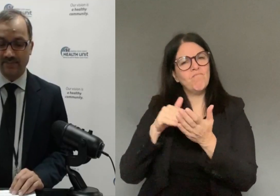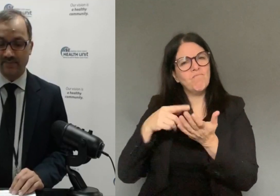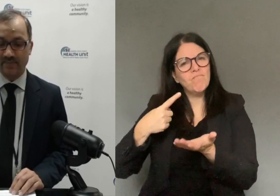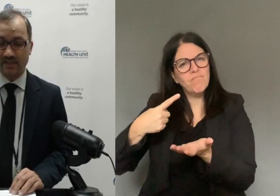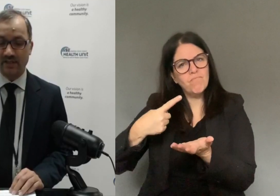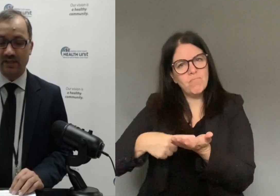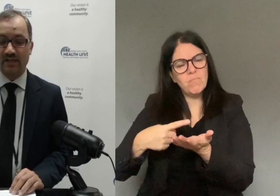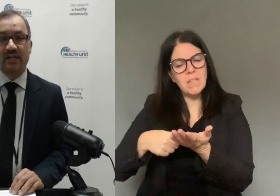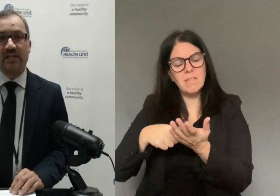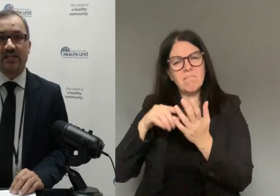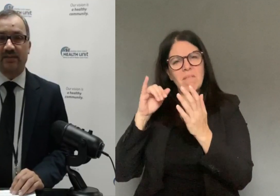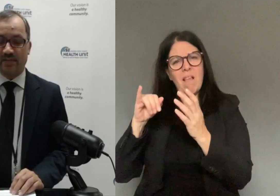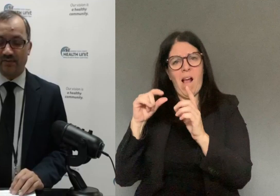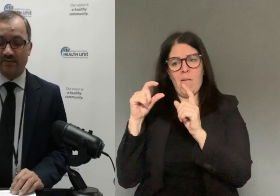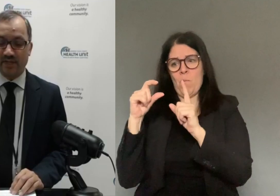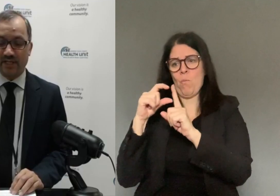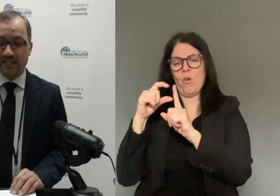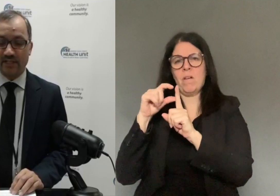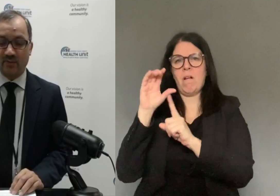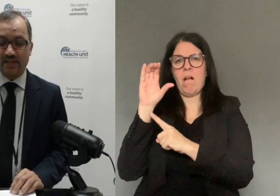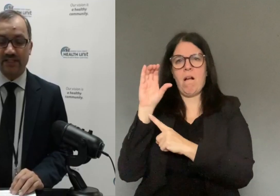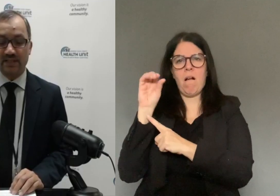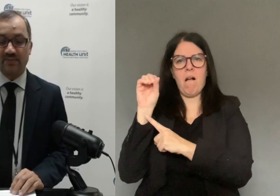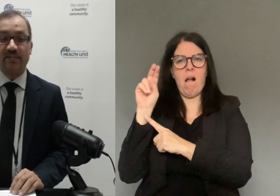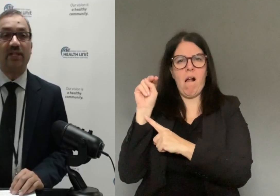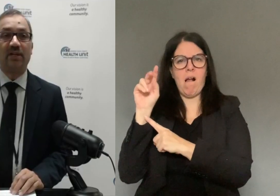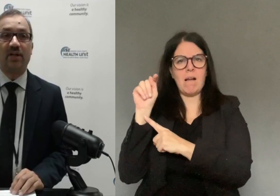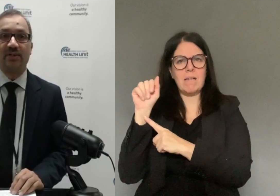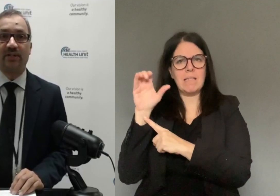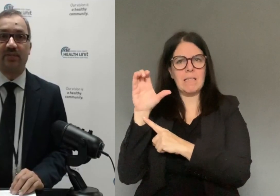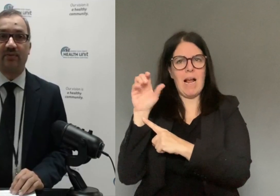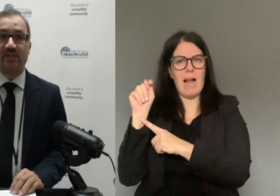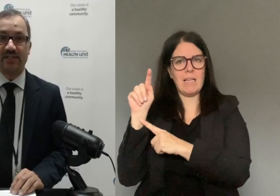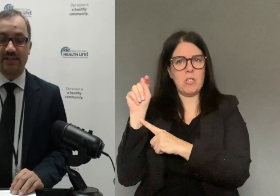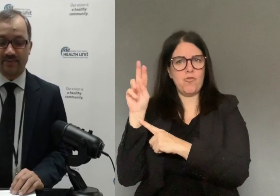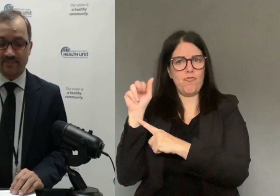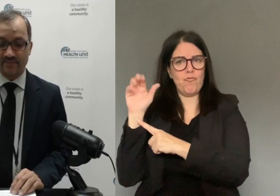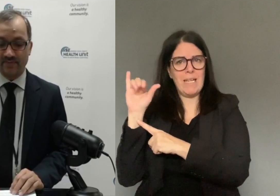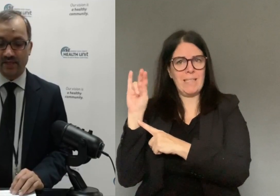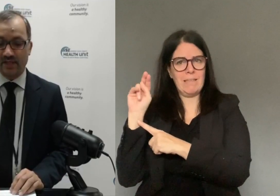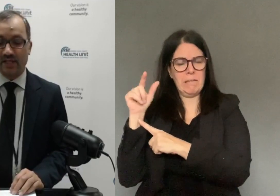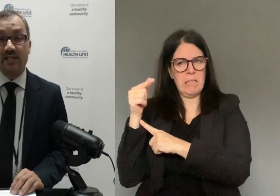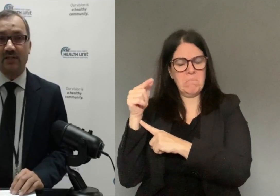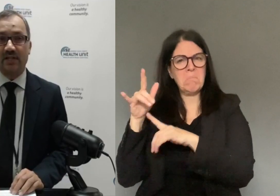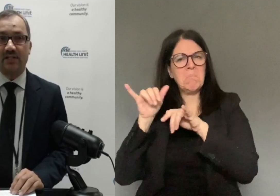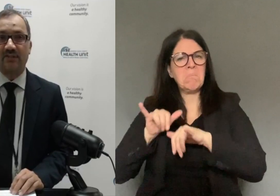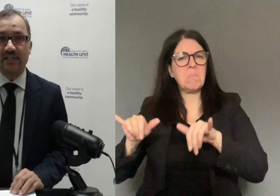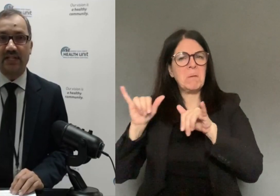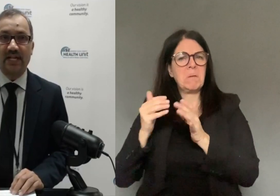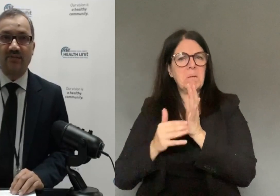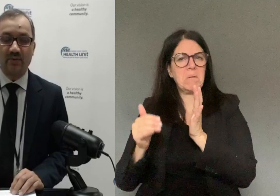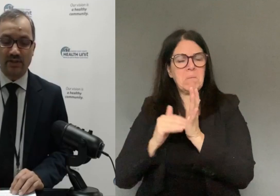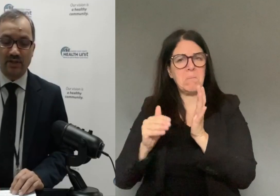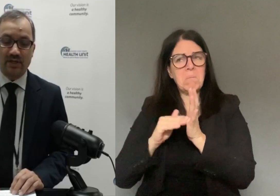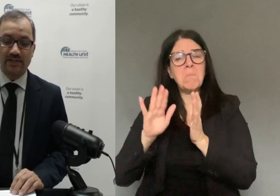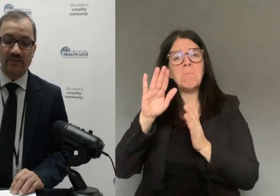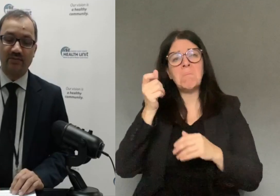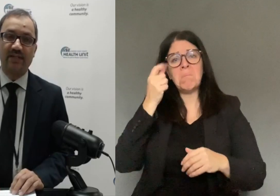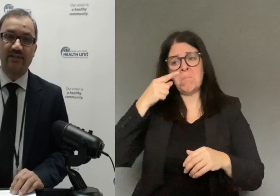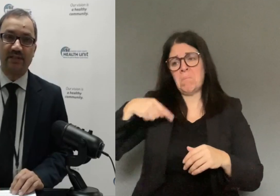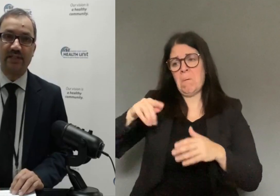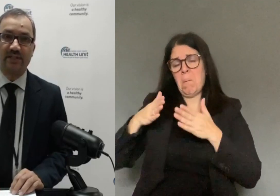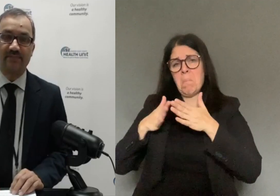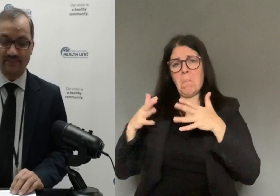weeks. Sometimes we forget that while this might be a common term to us, it is not something that everyone talks